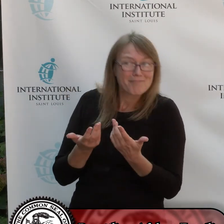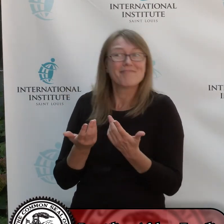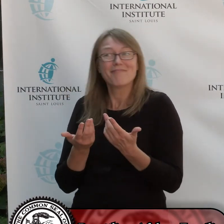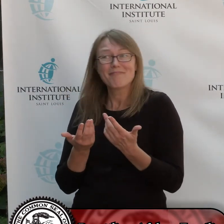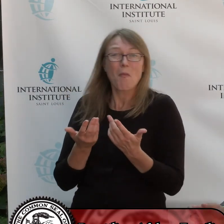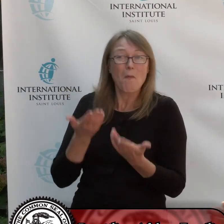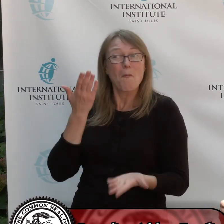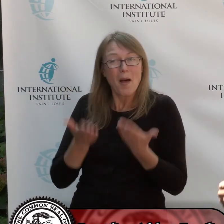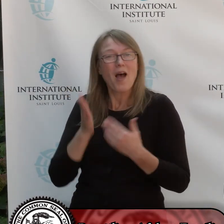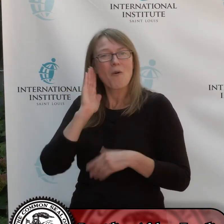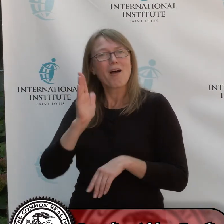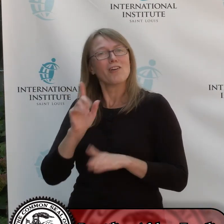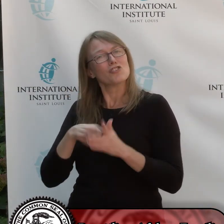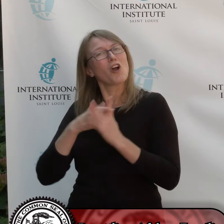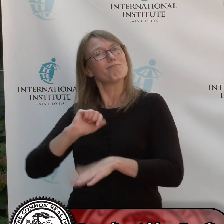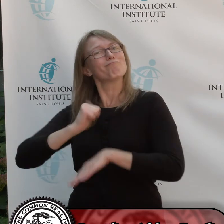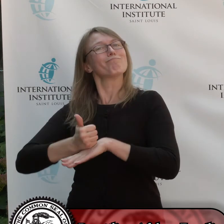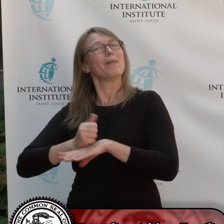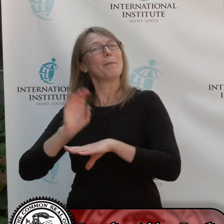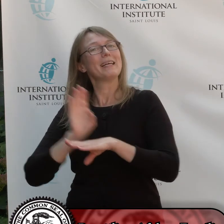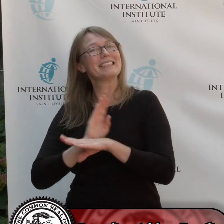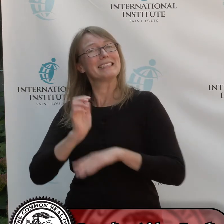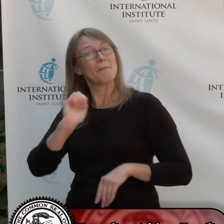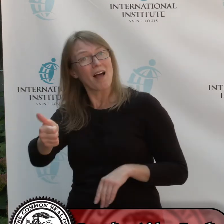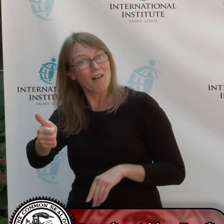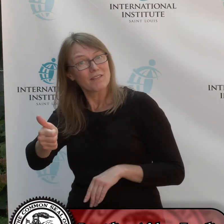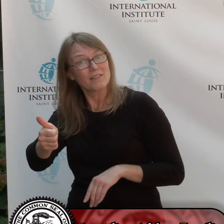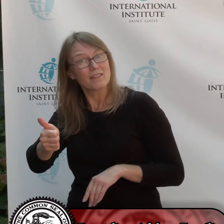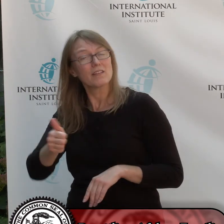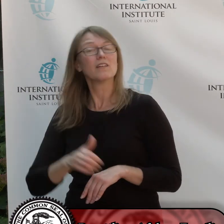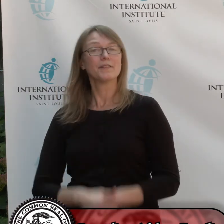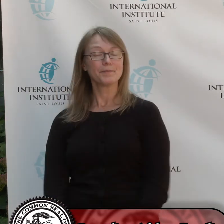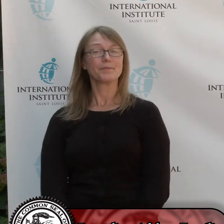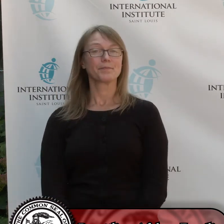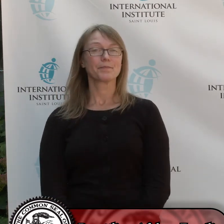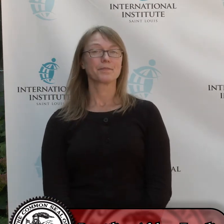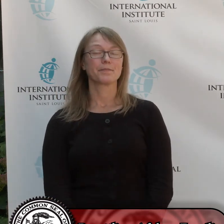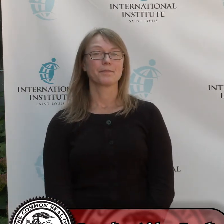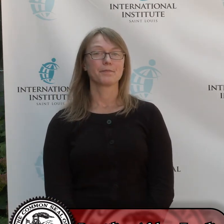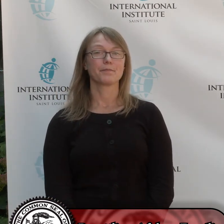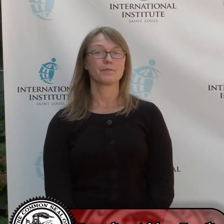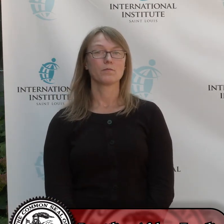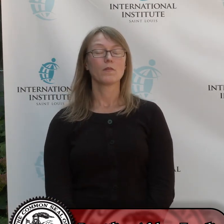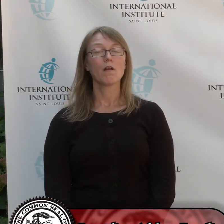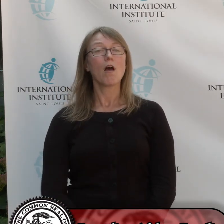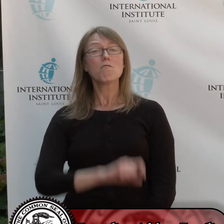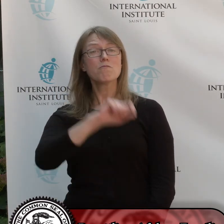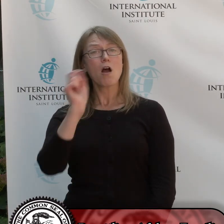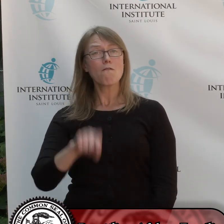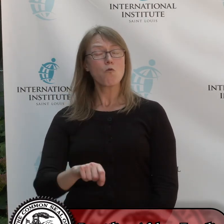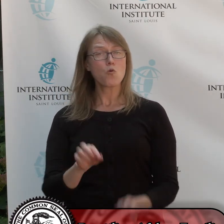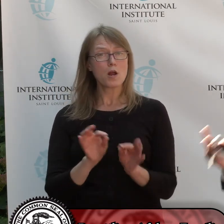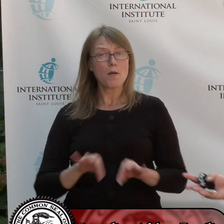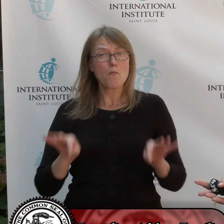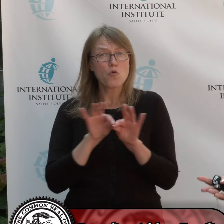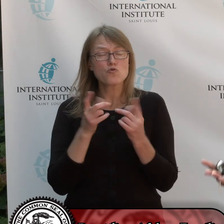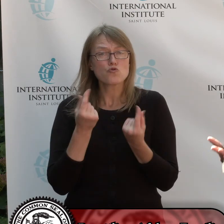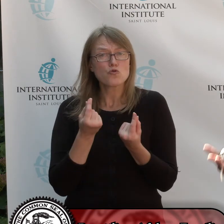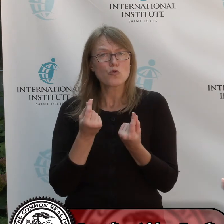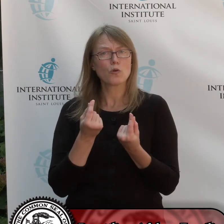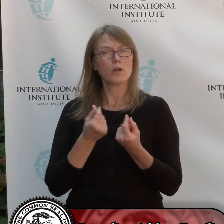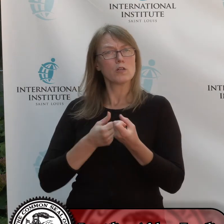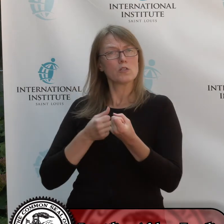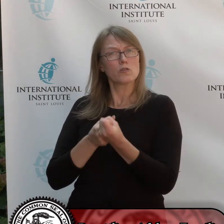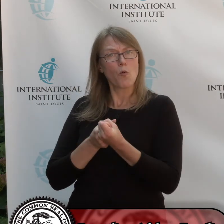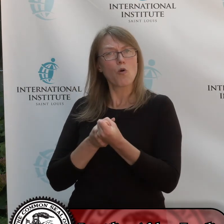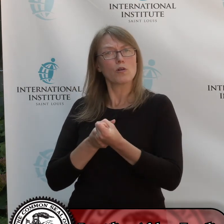system to work with them. So what we need to do, though, and I think why the business community's been clear, we have to channel that support in an organized way